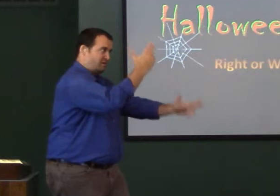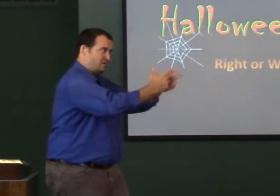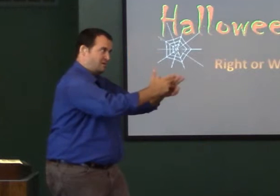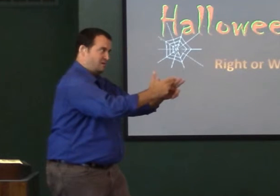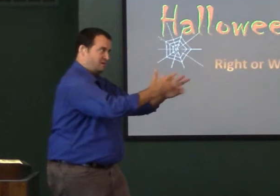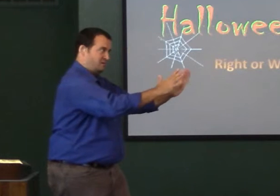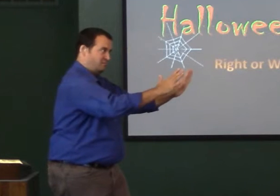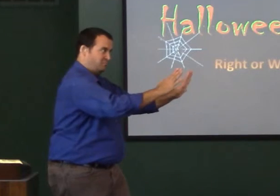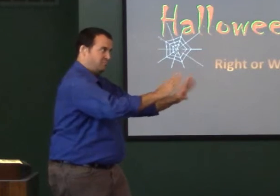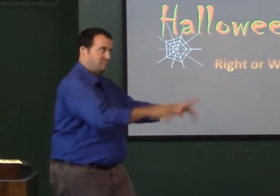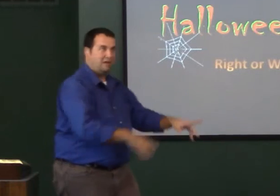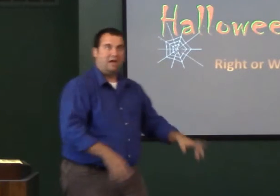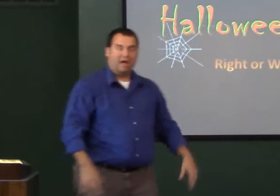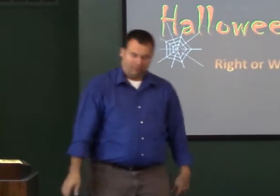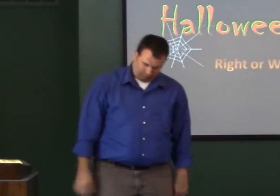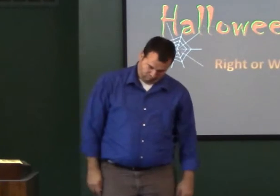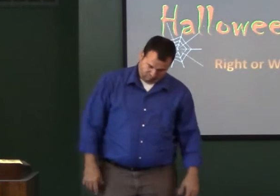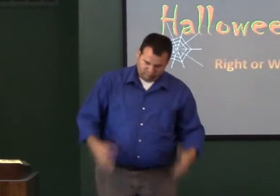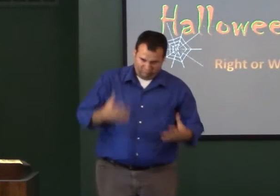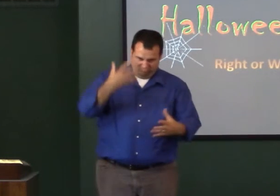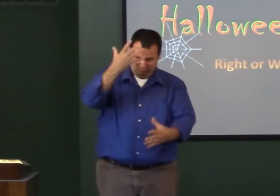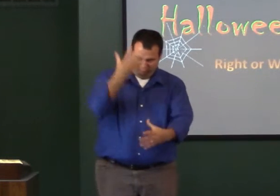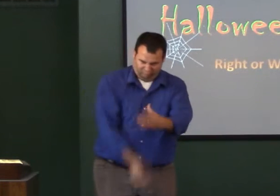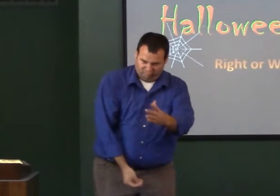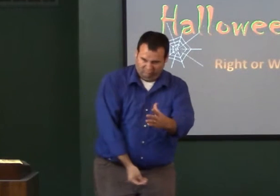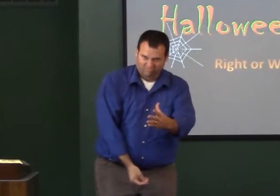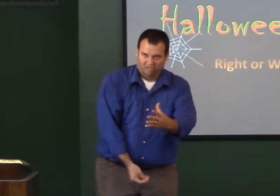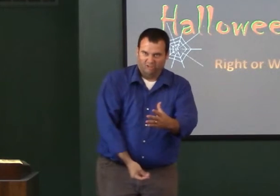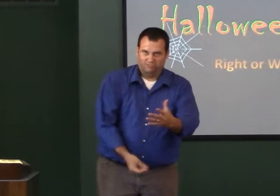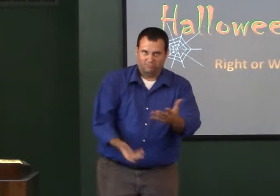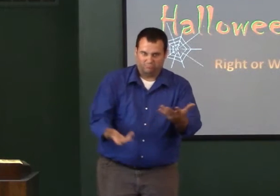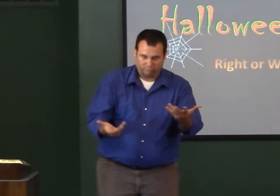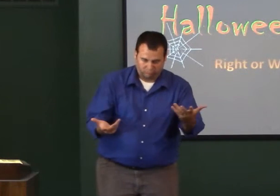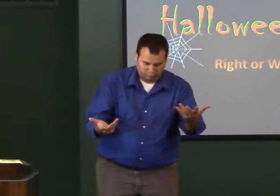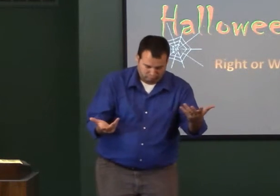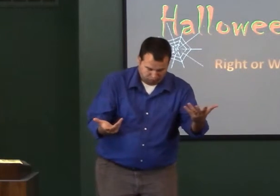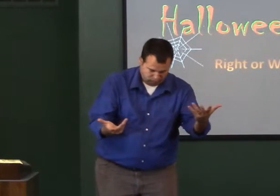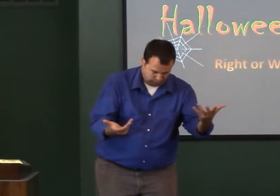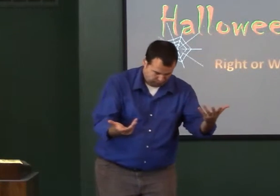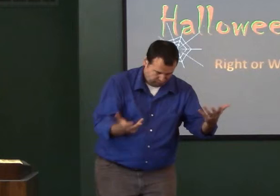So that Paul said in Jesus' name, get out.